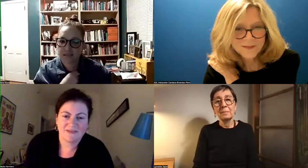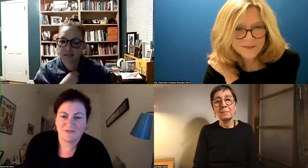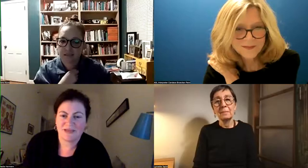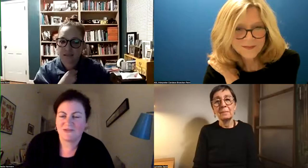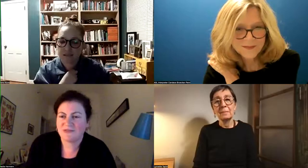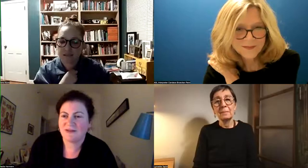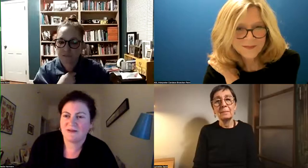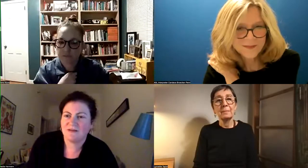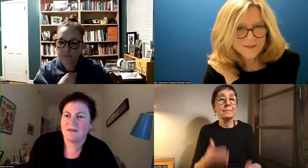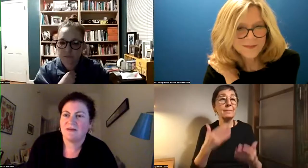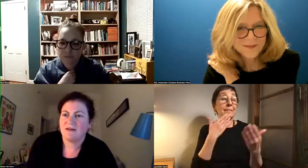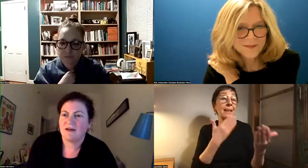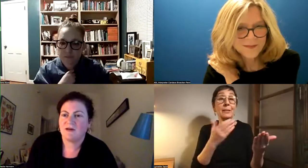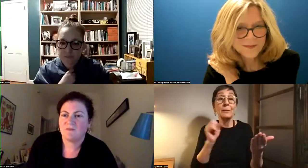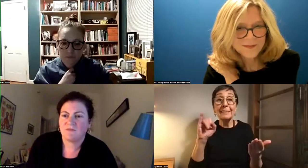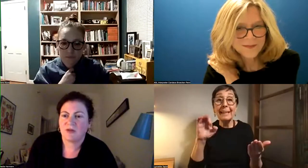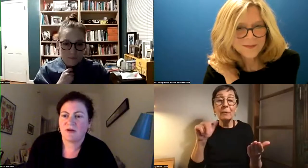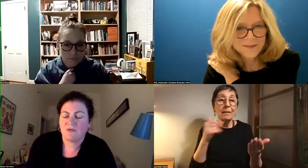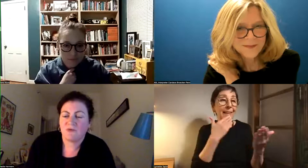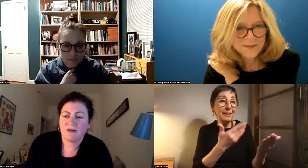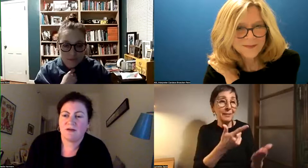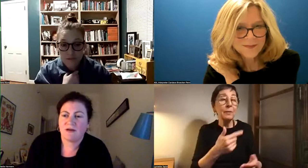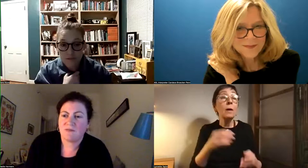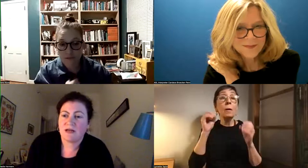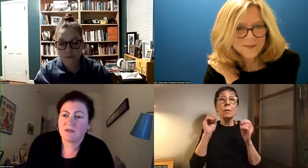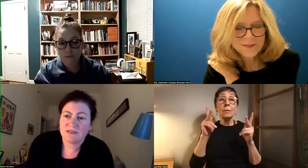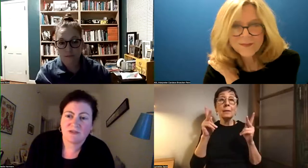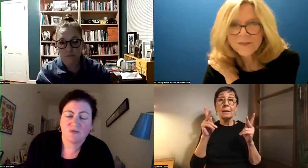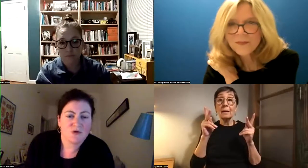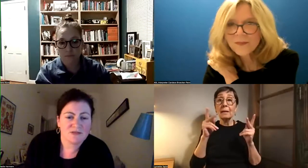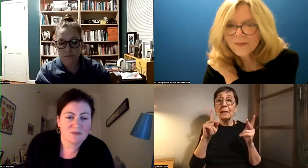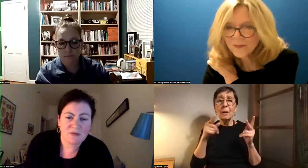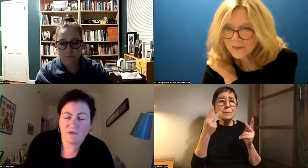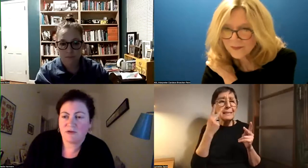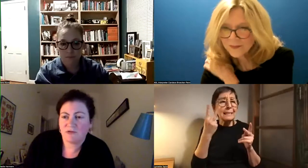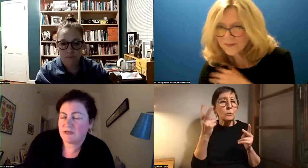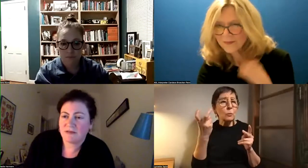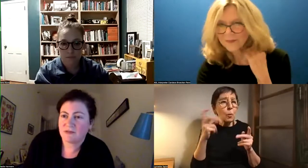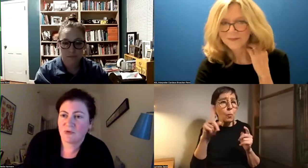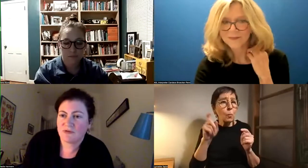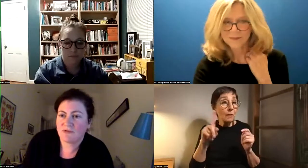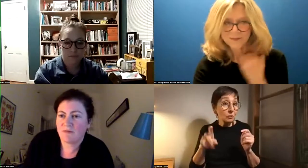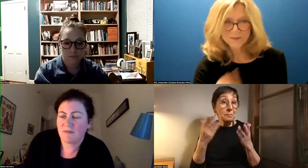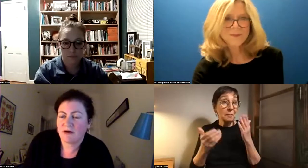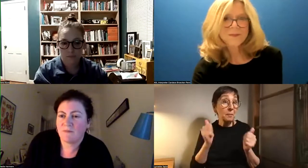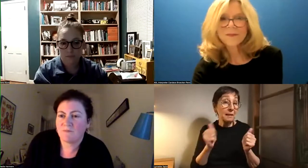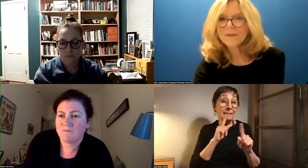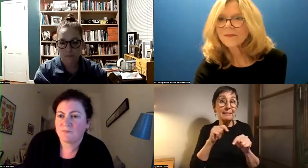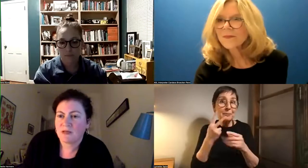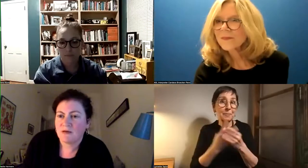Thank you. Thank you, Sierra. All right. I only see two more, so maybe we could get to both of them.